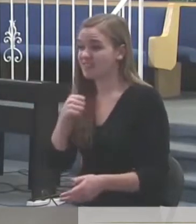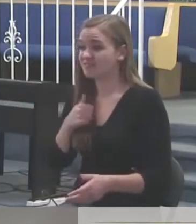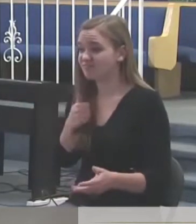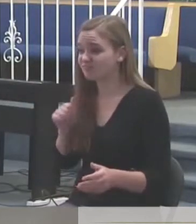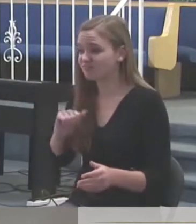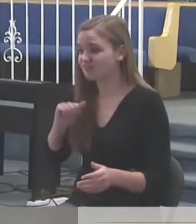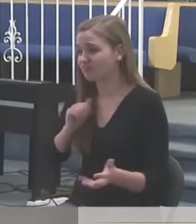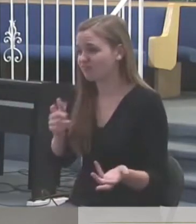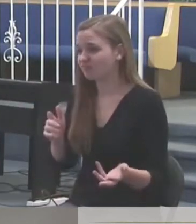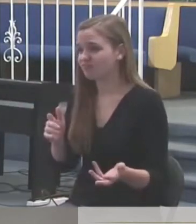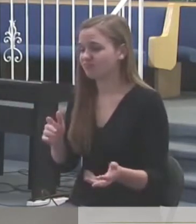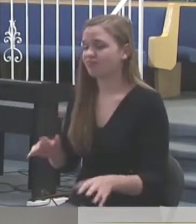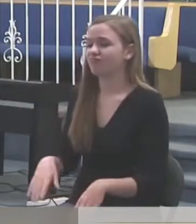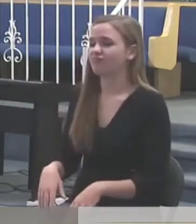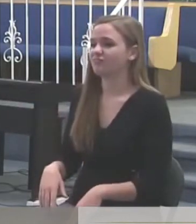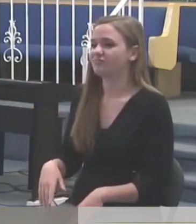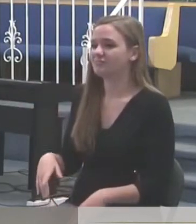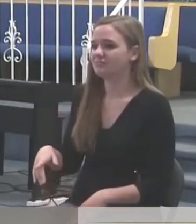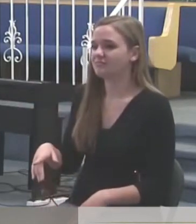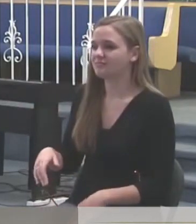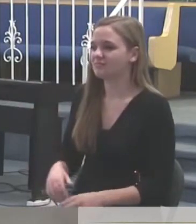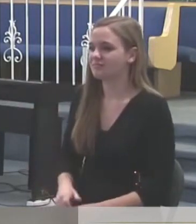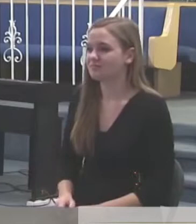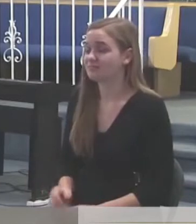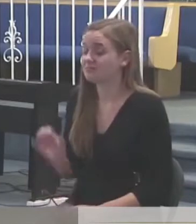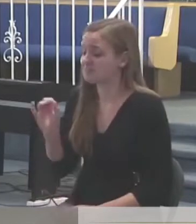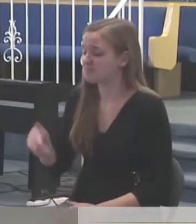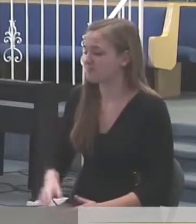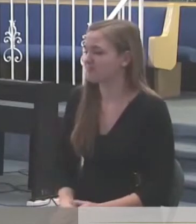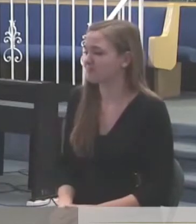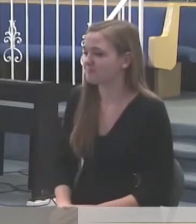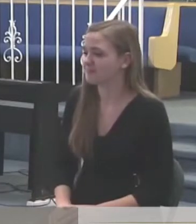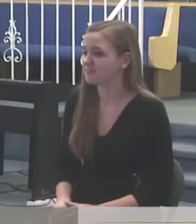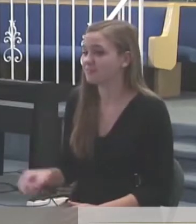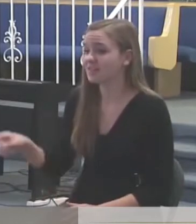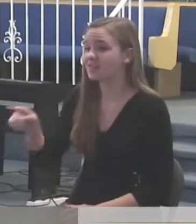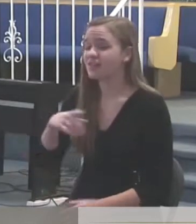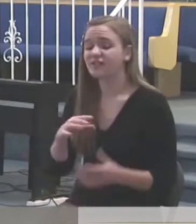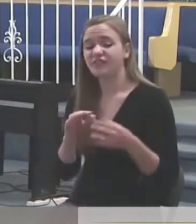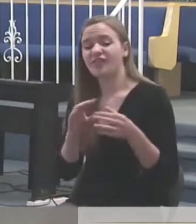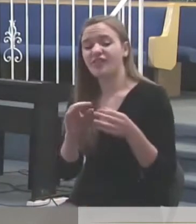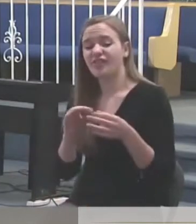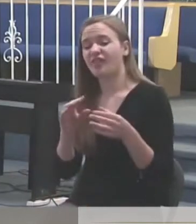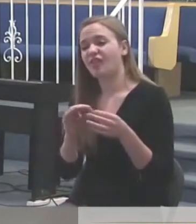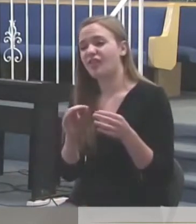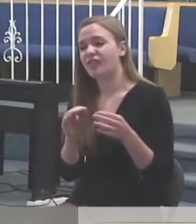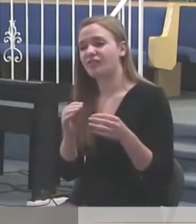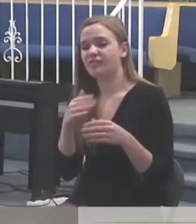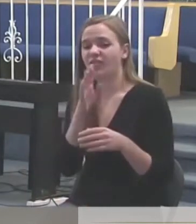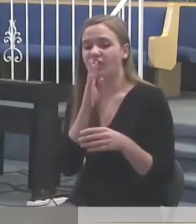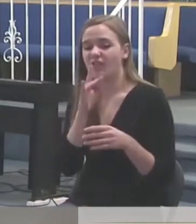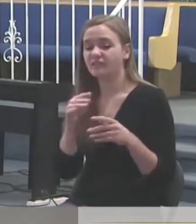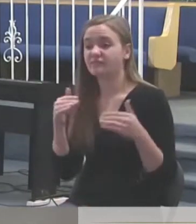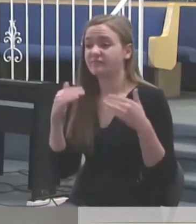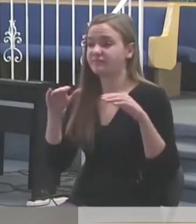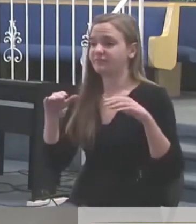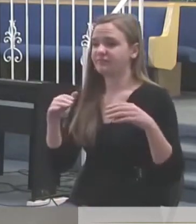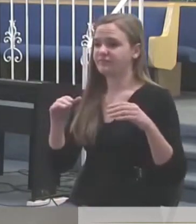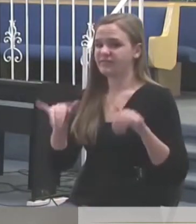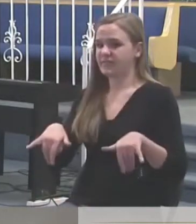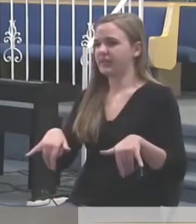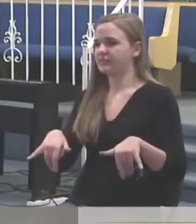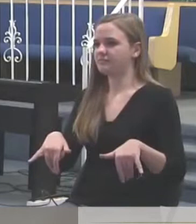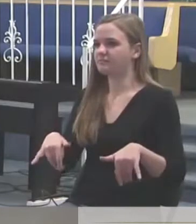you ain't dealing with me. Okay. Don't talk it and then not live it. Don't say that it's all in